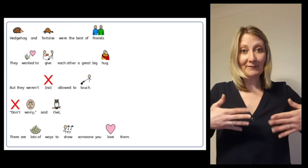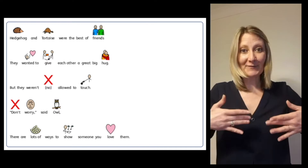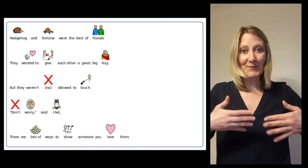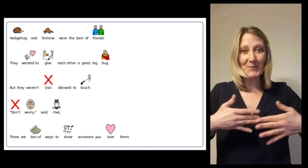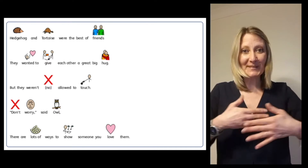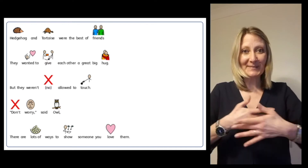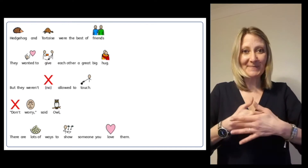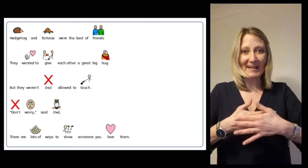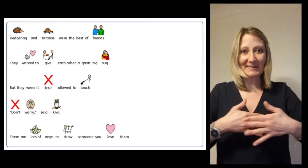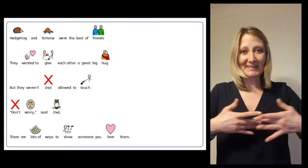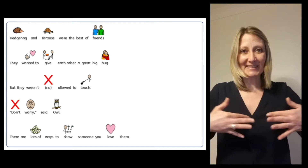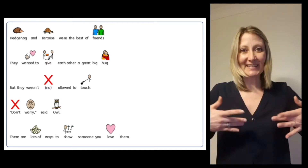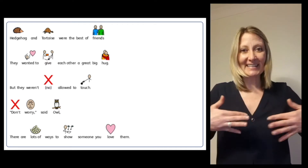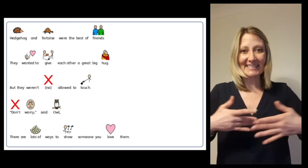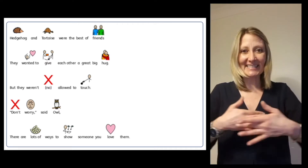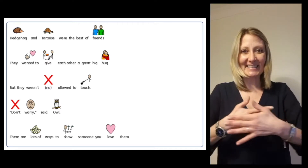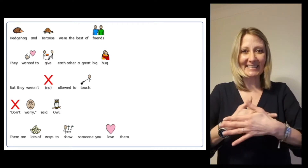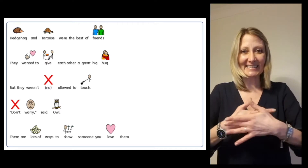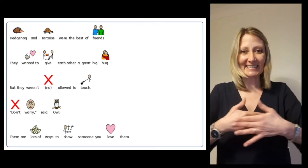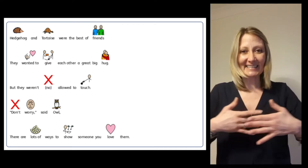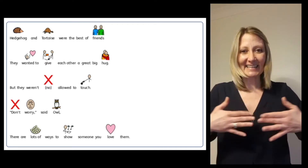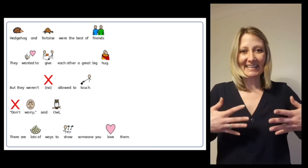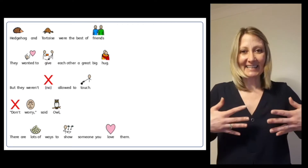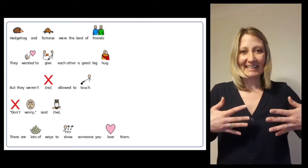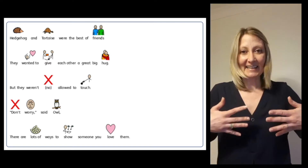it forwards and backwards, side to side.